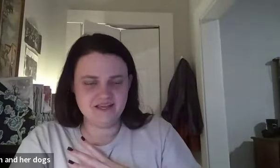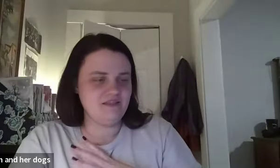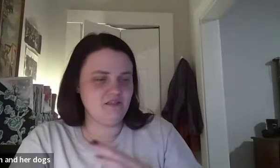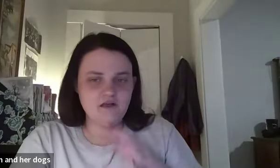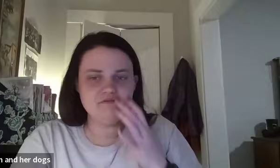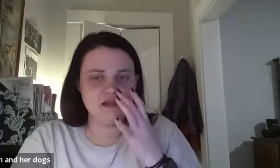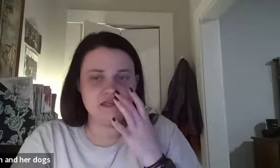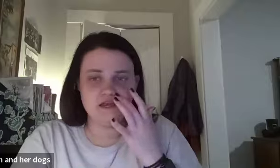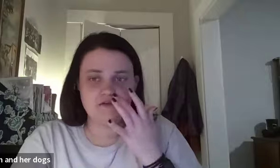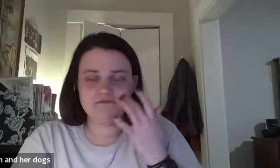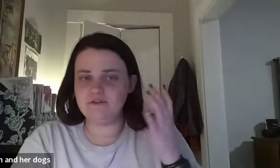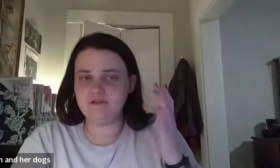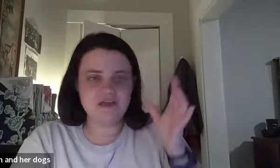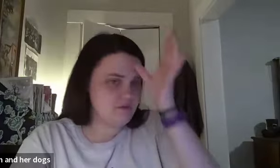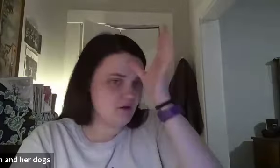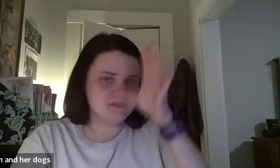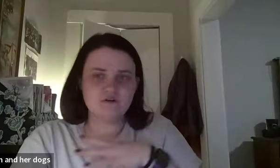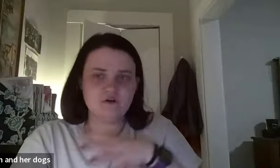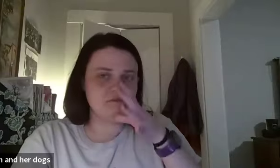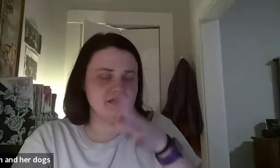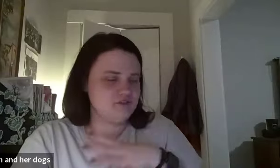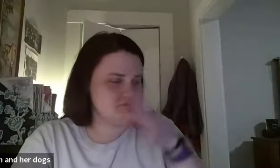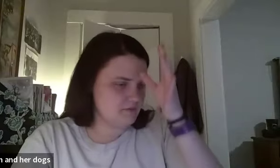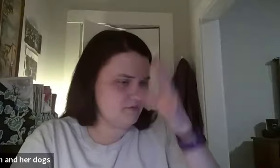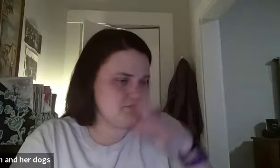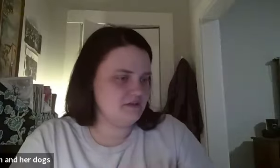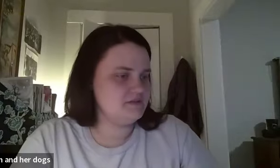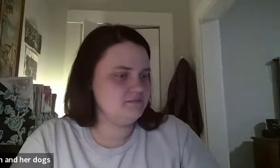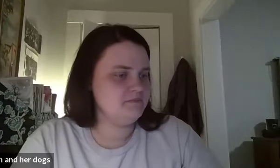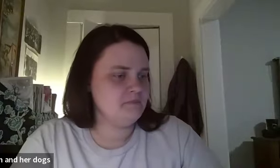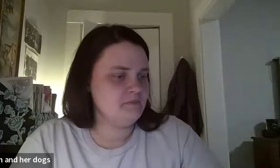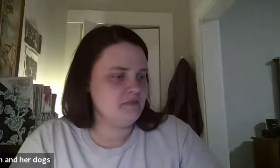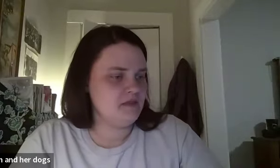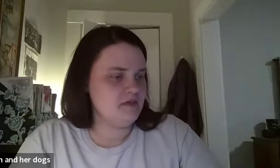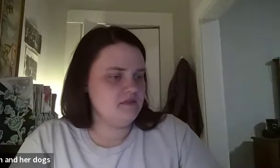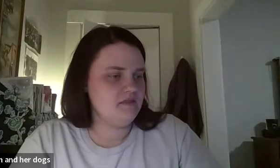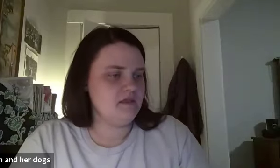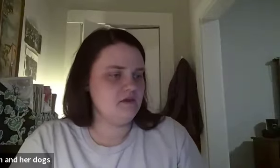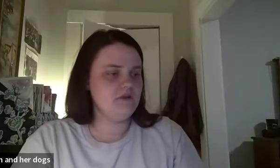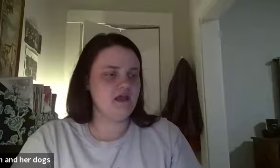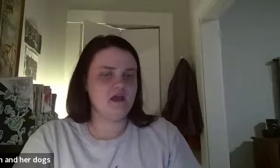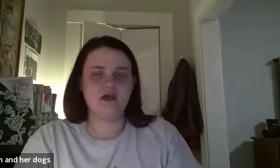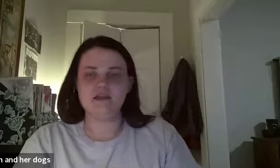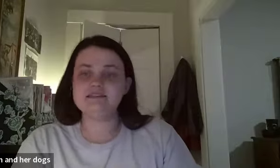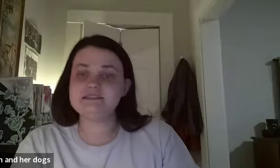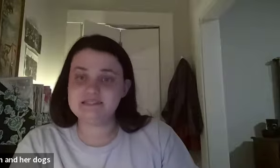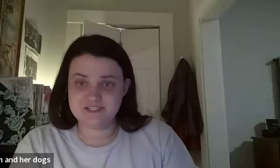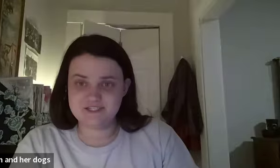I love that I cannot for the life of me always recall, make sure to remember these. Then we had